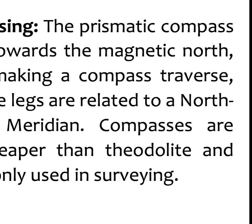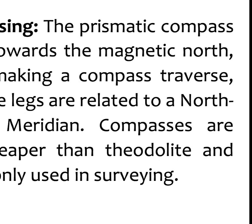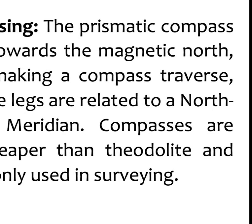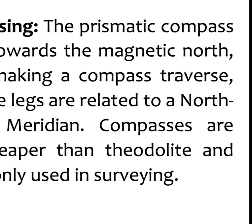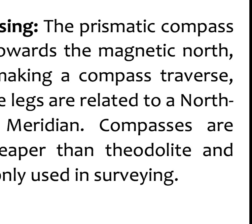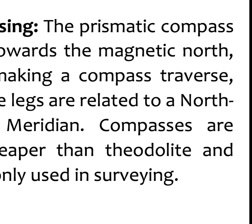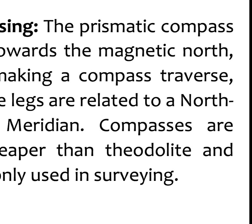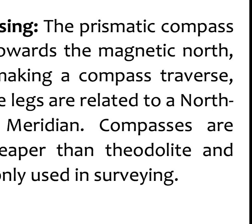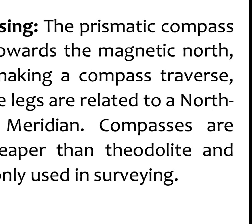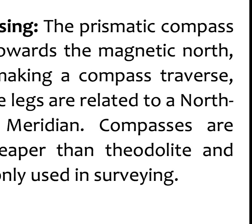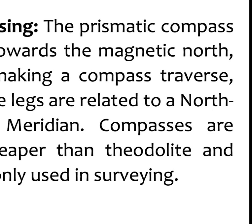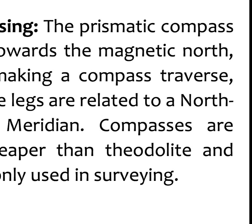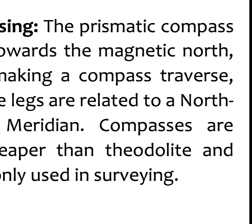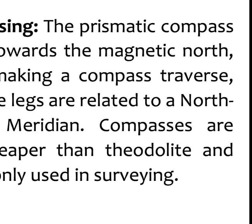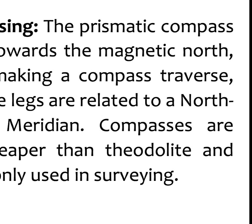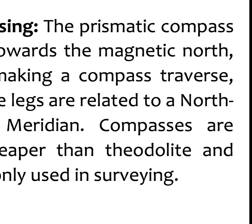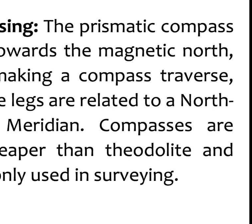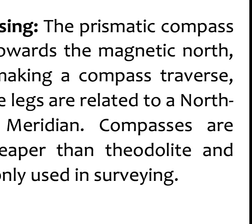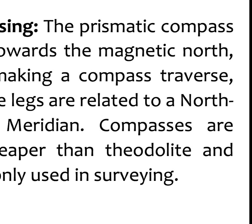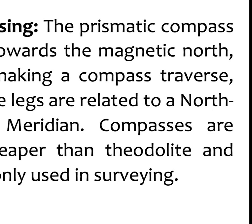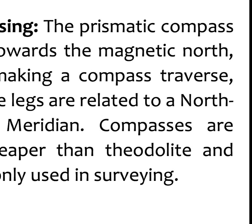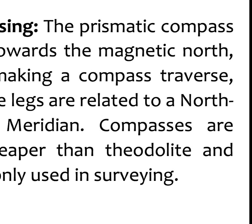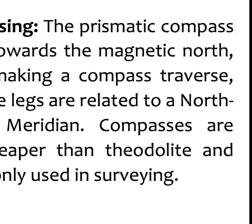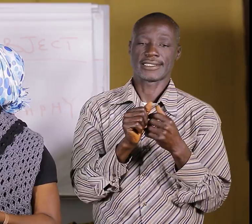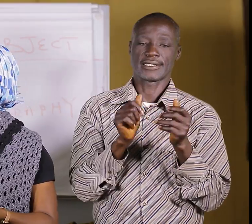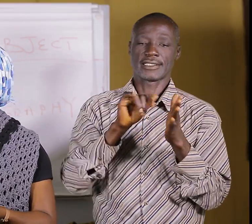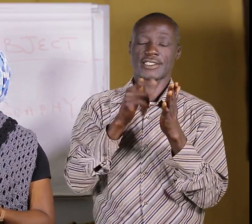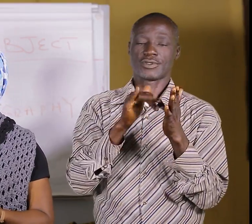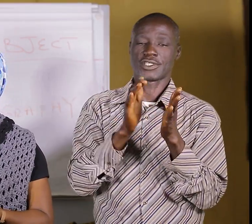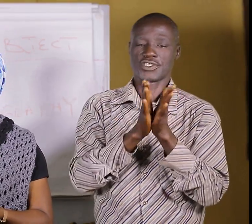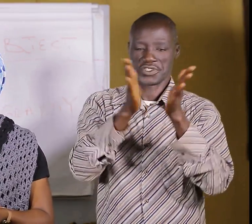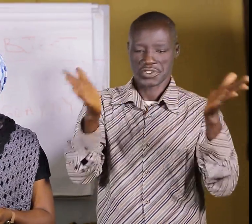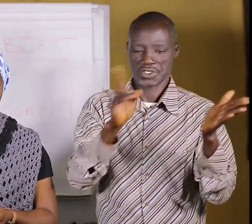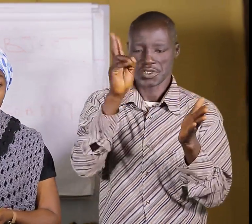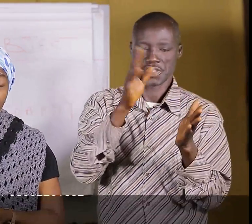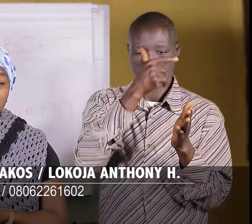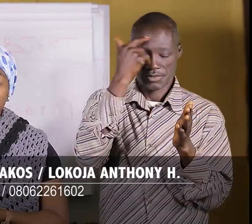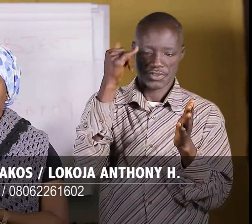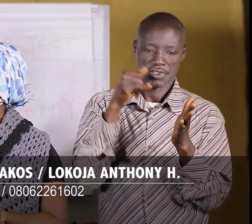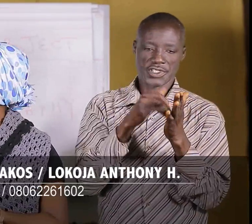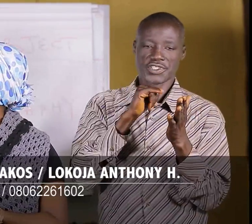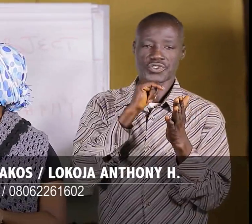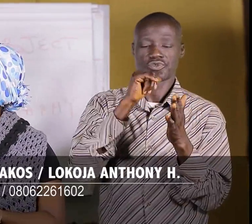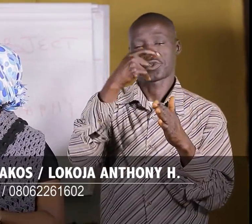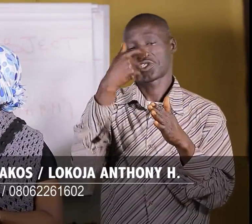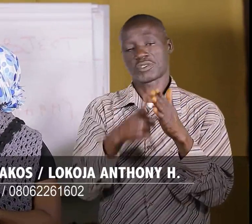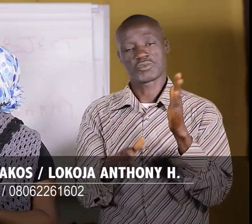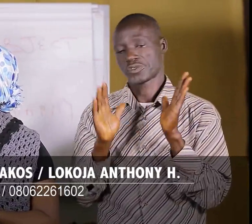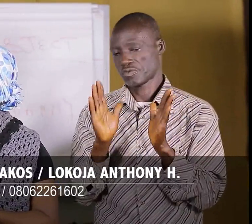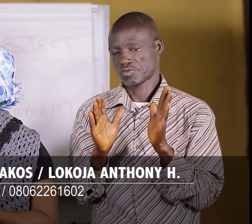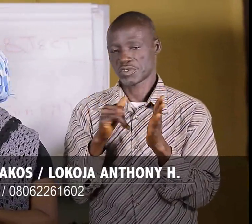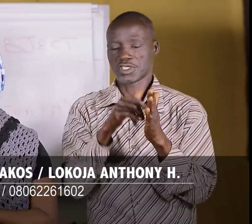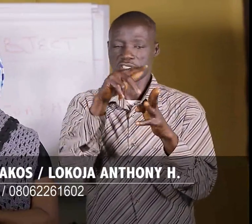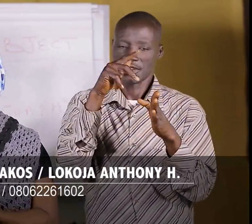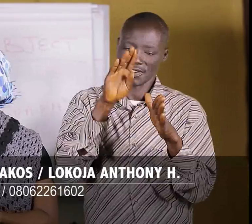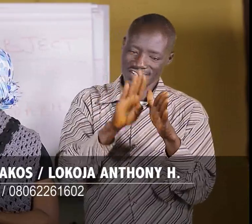have the compass traversing. Now, this one is commonly used because it is not as expensive